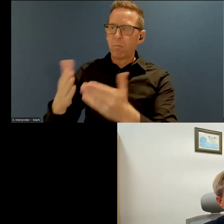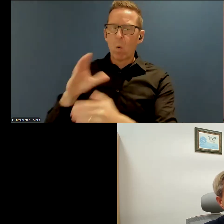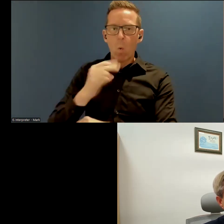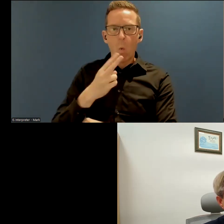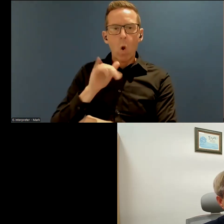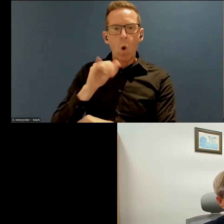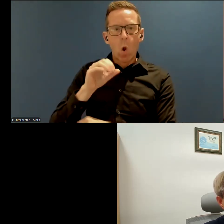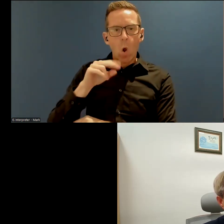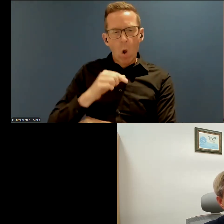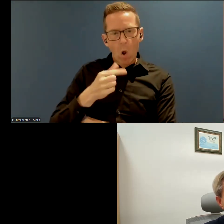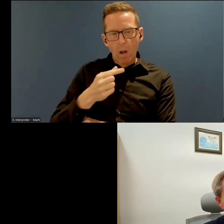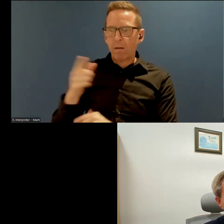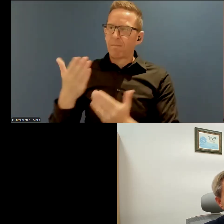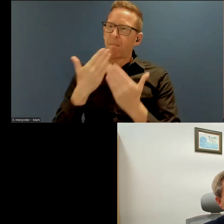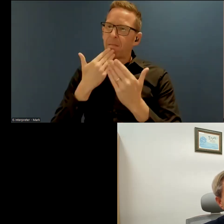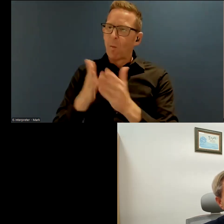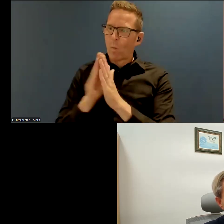in the evening from Korea.